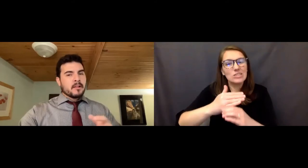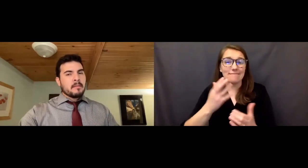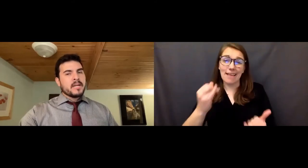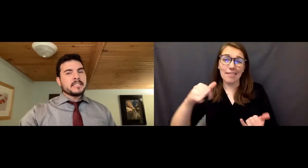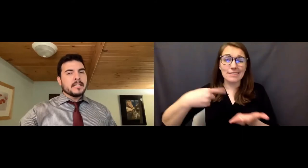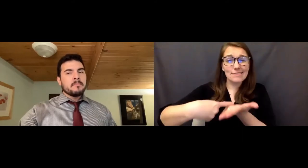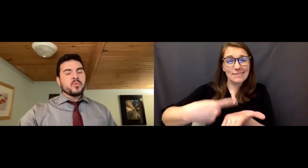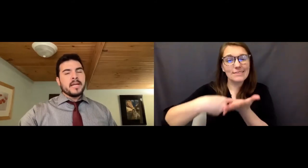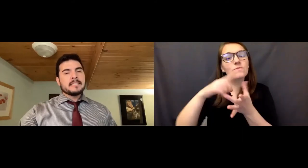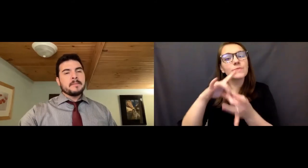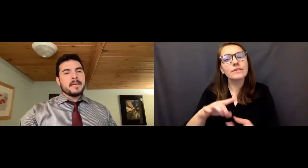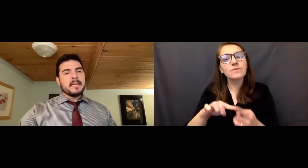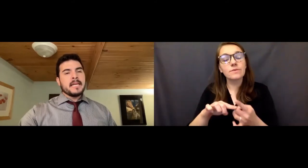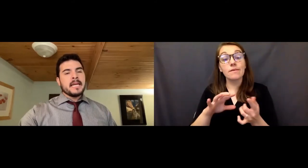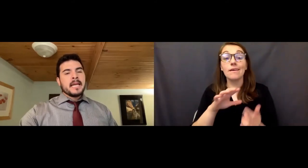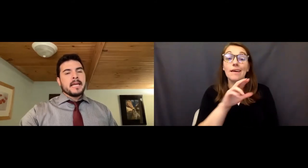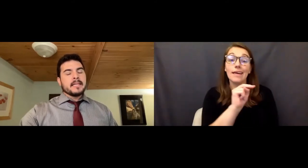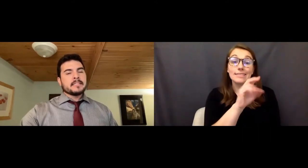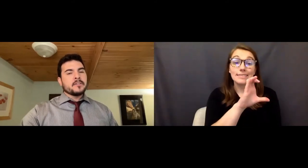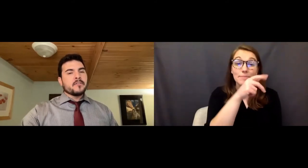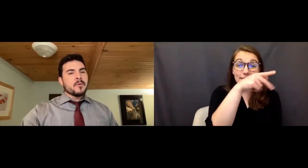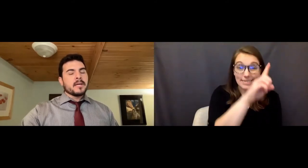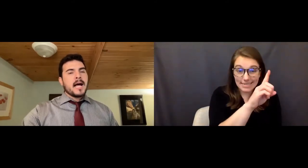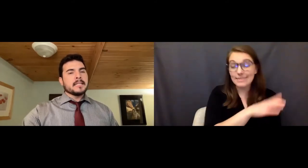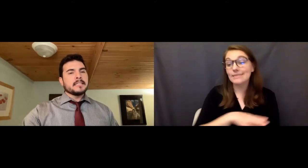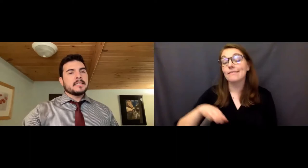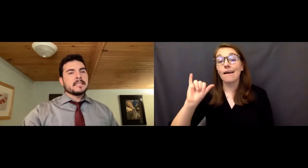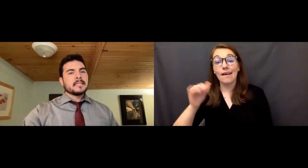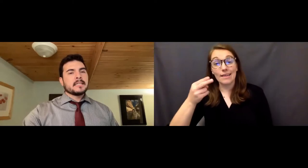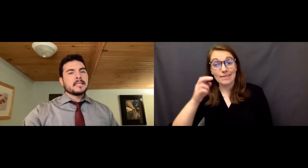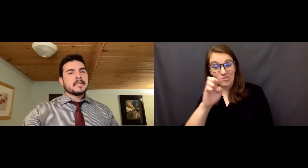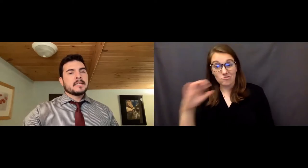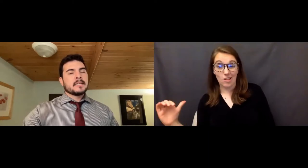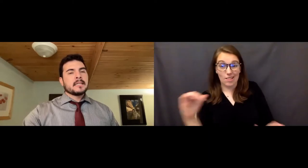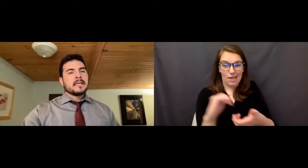about the collaboration between NCPD and the Institute for Human Ecology.